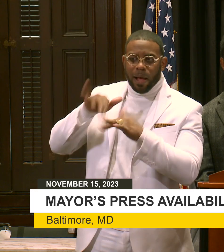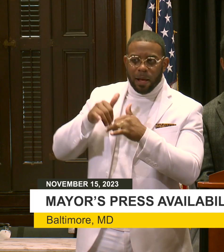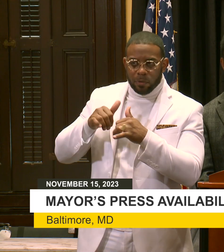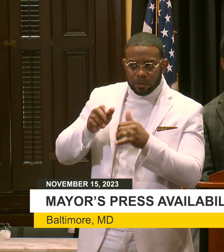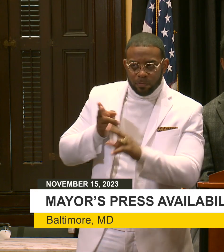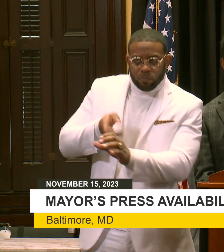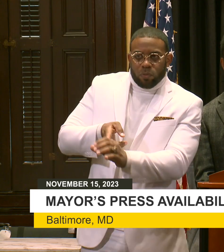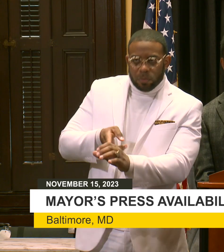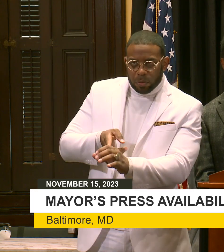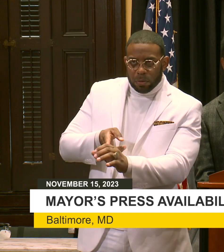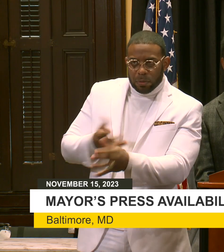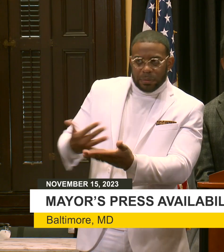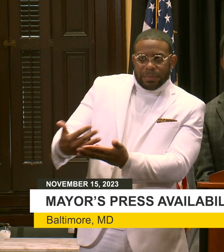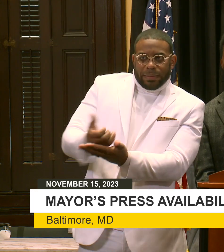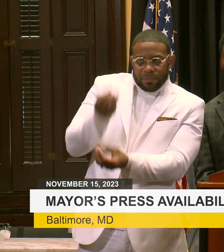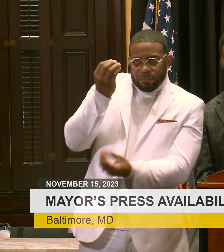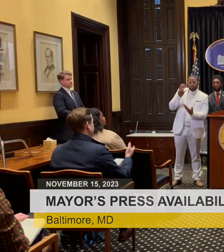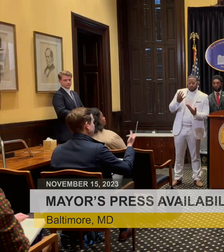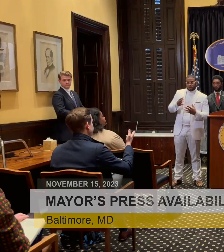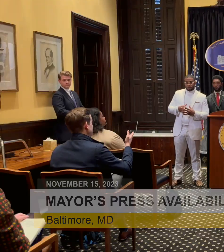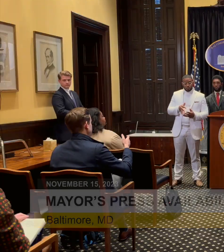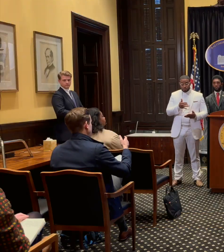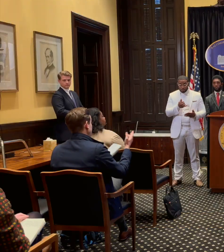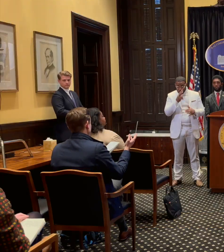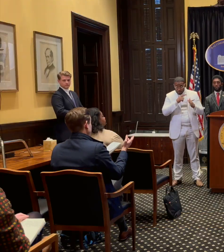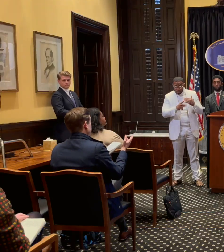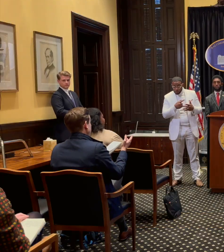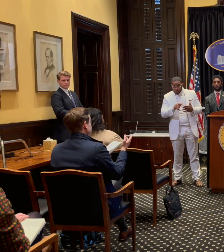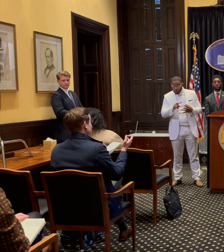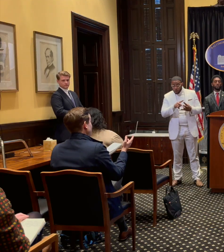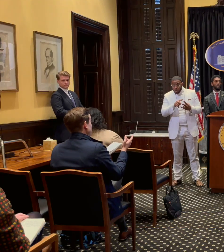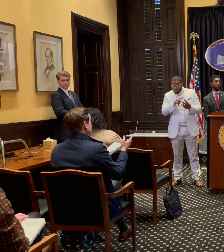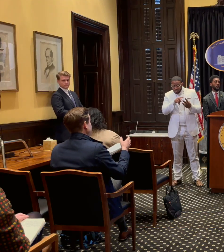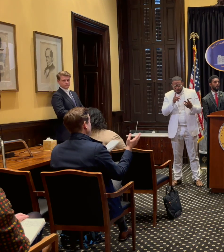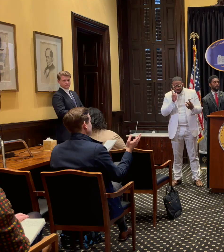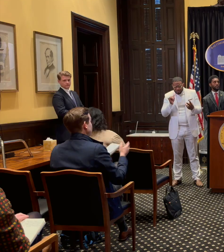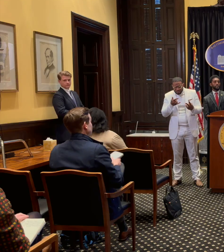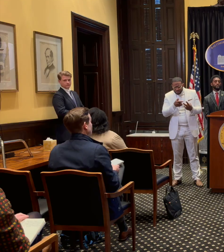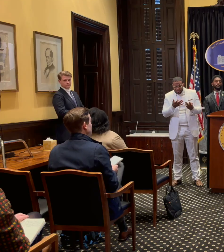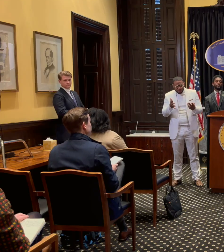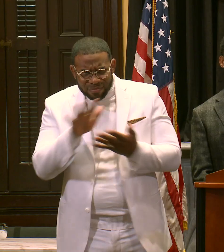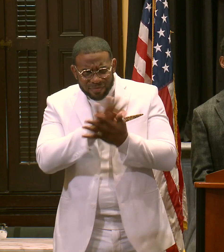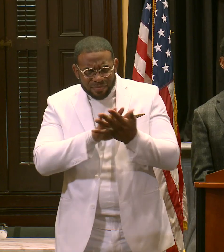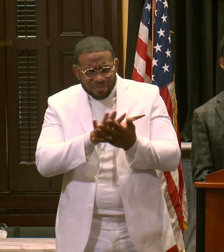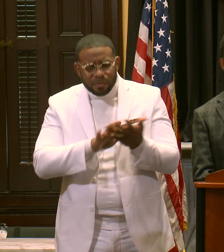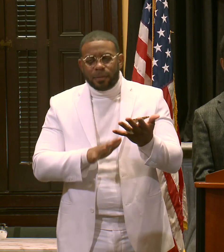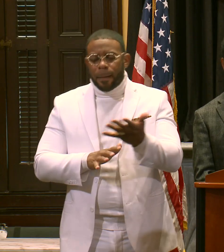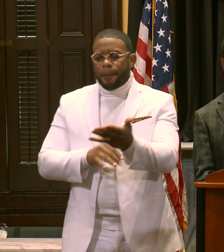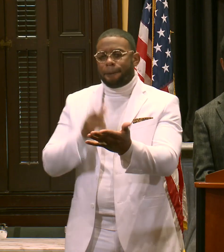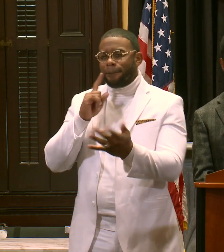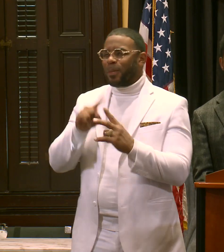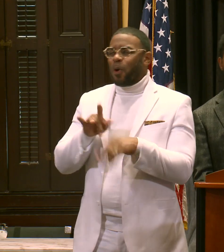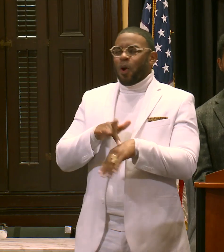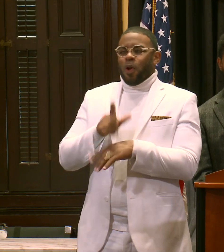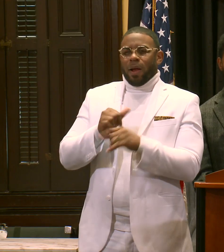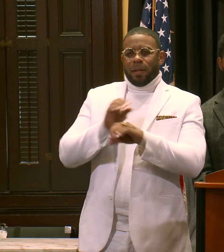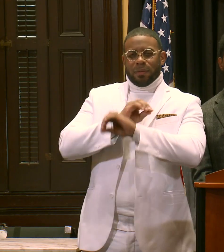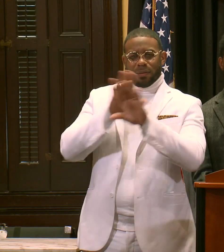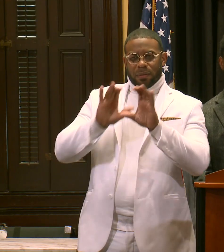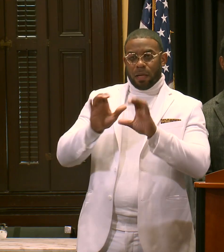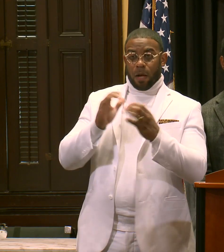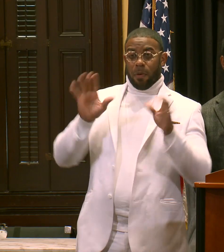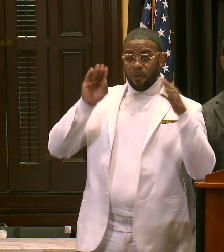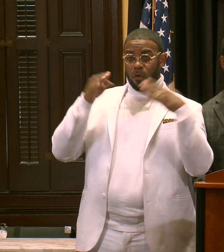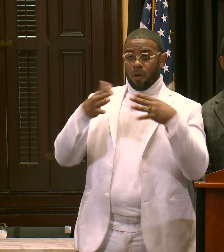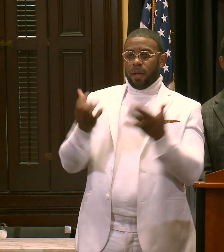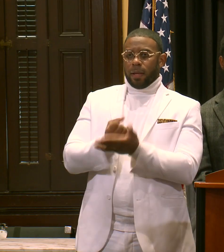can participate and collect that information. Any insights into what those alternatives might be from other water utilities? Yeah, I think it's still too early right now. Our big focus